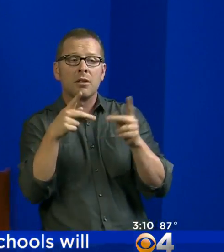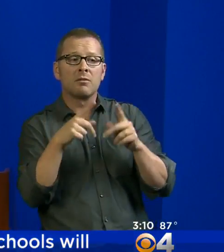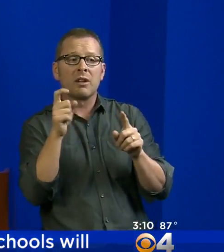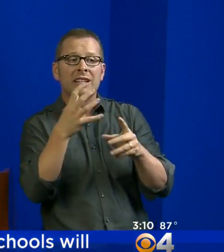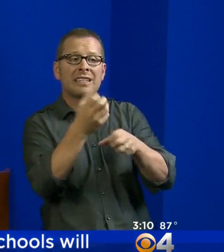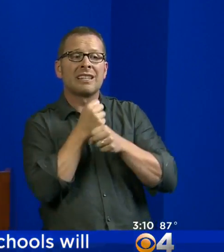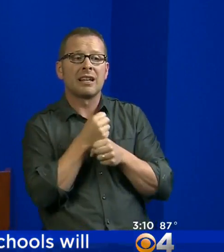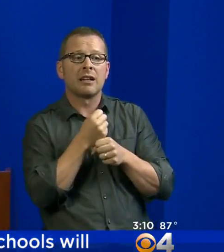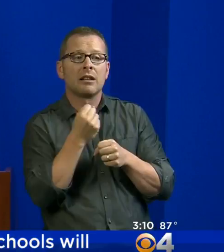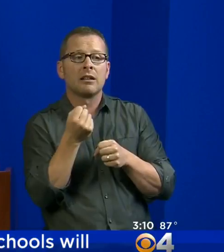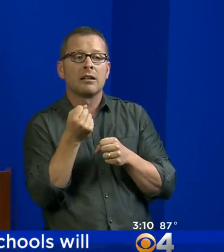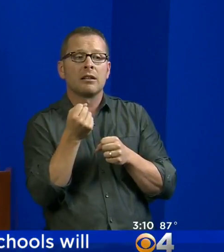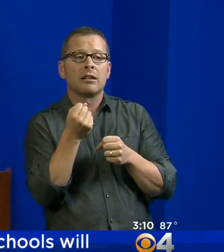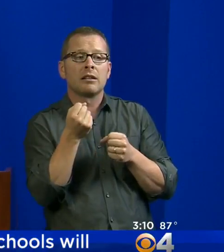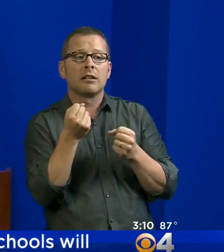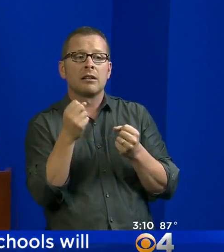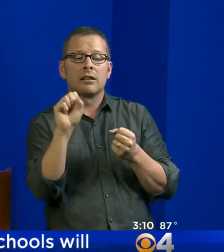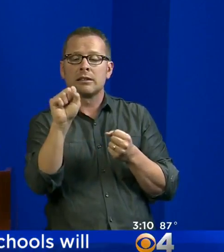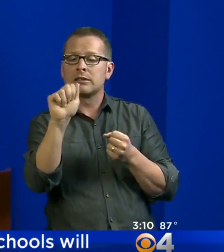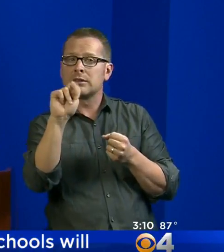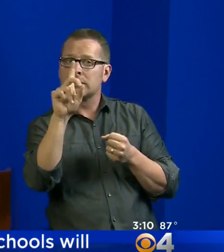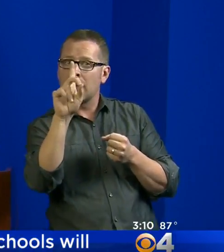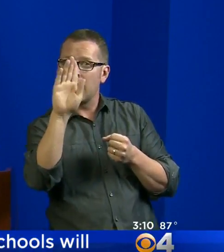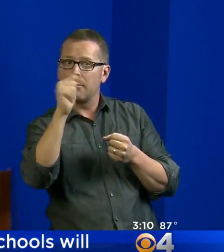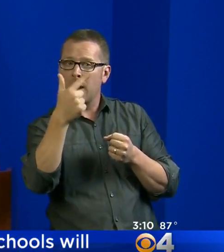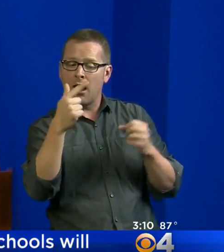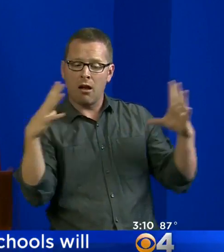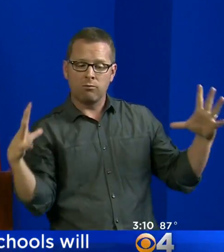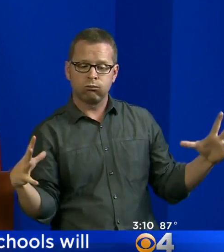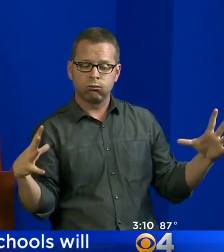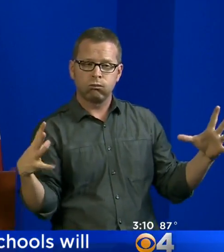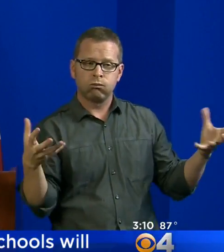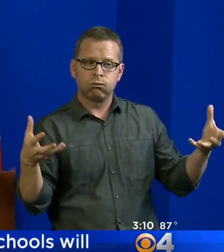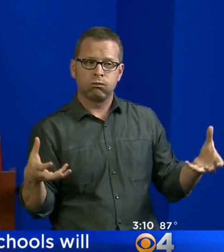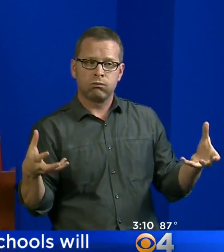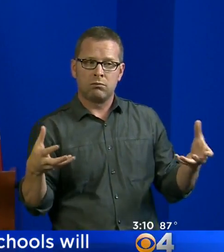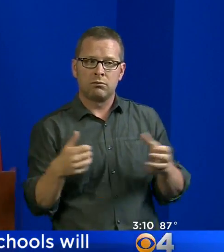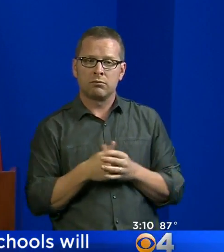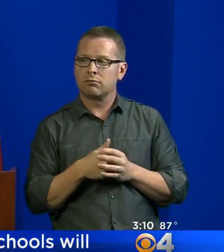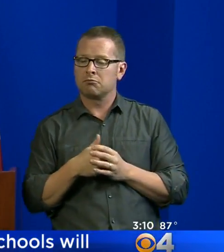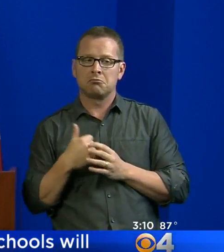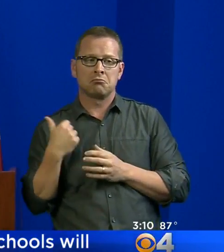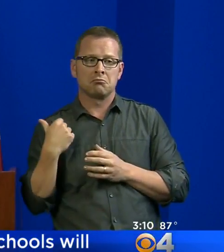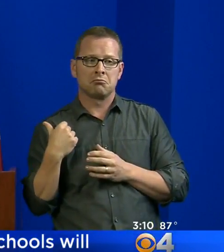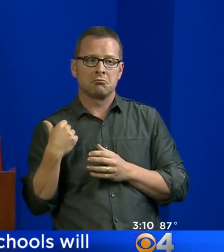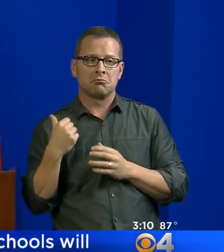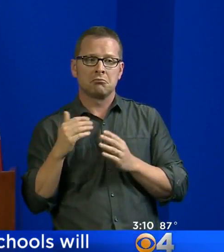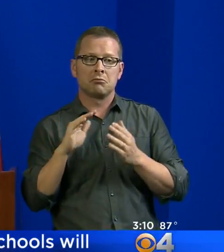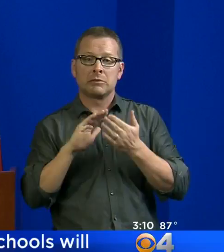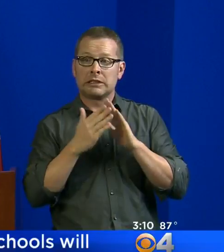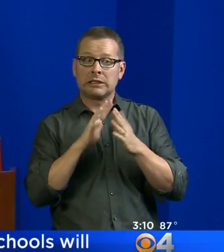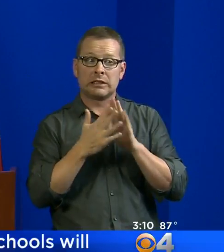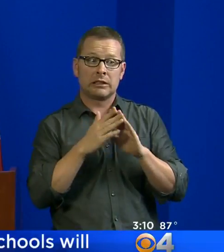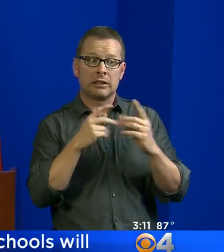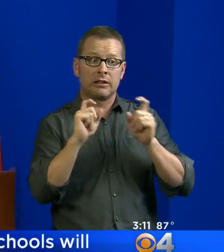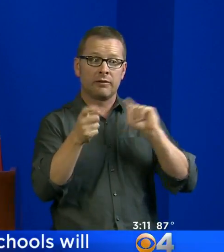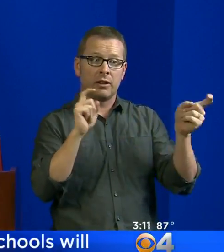point? There were cities that were giving out sandbags. To my knowledge, there was 2. There was Hollywood and Hallandale at this